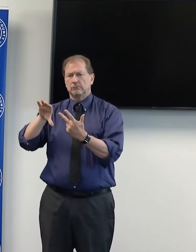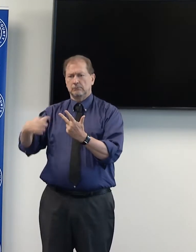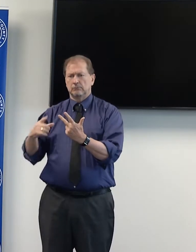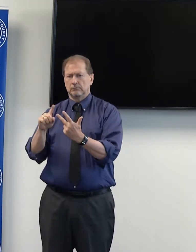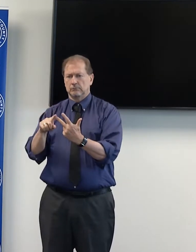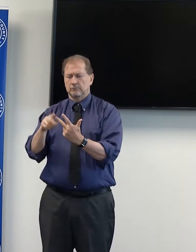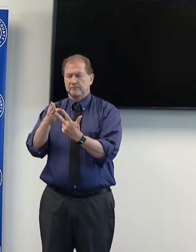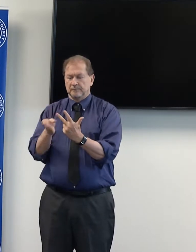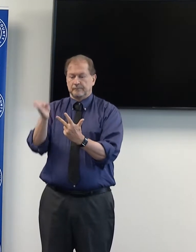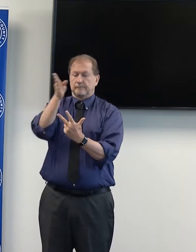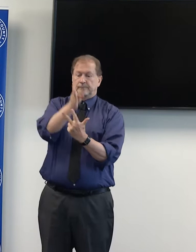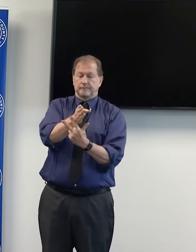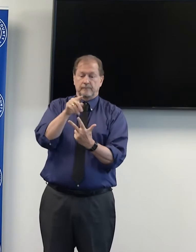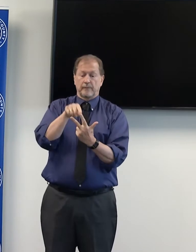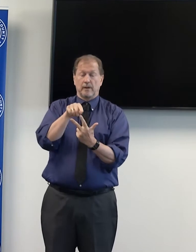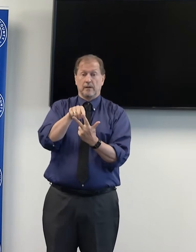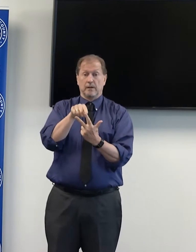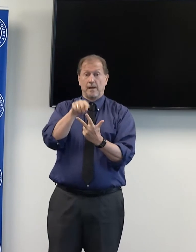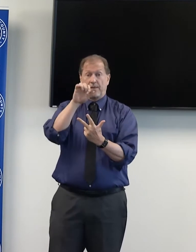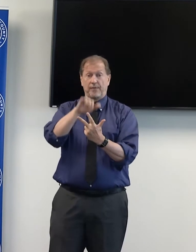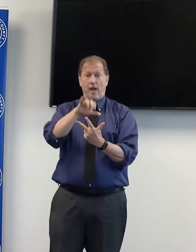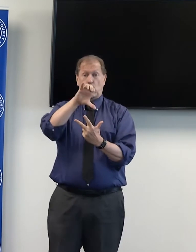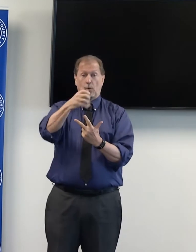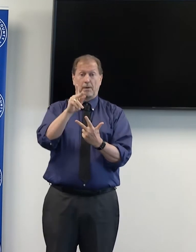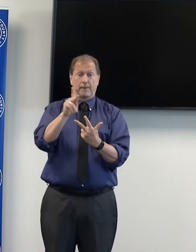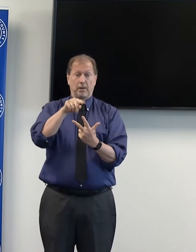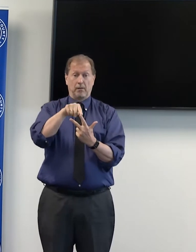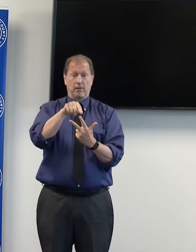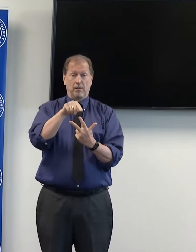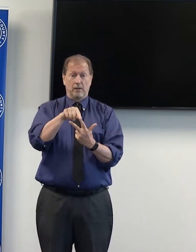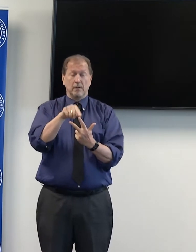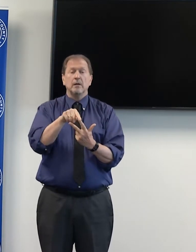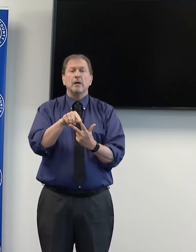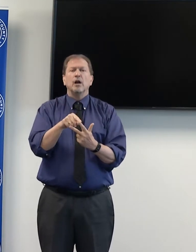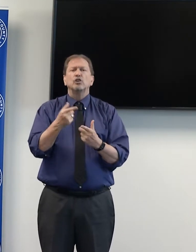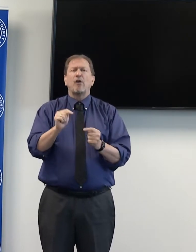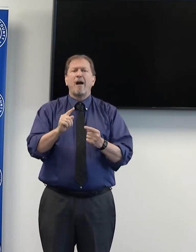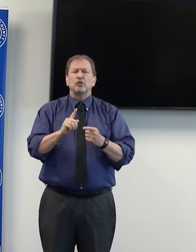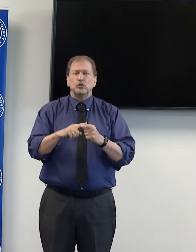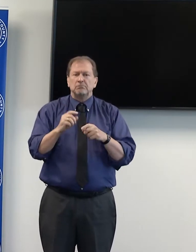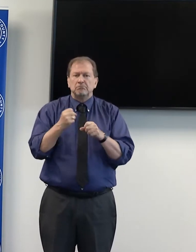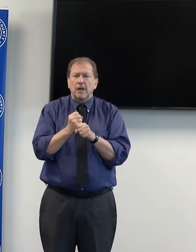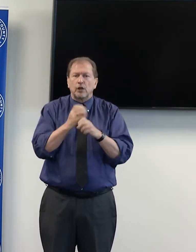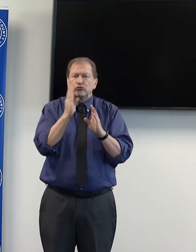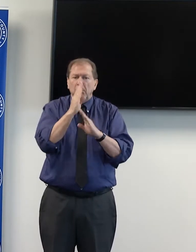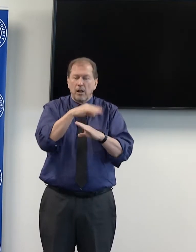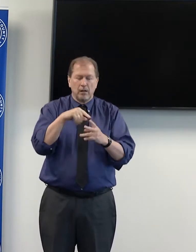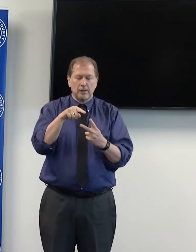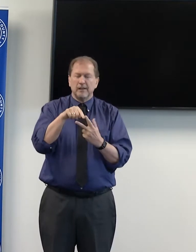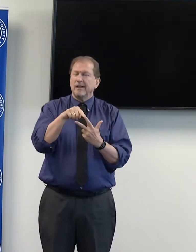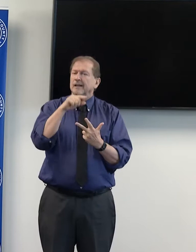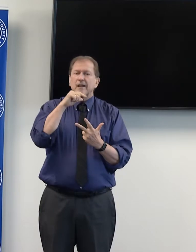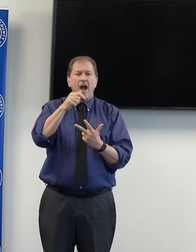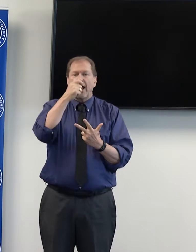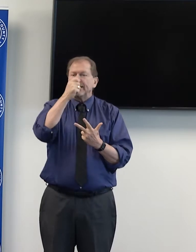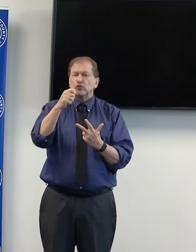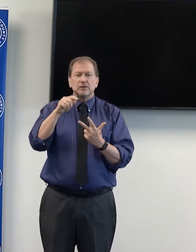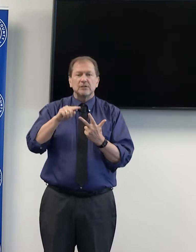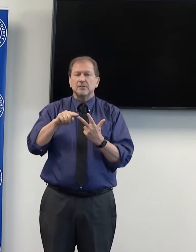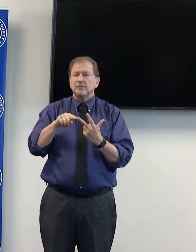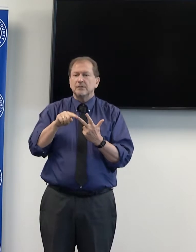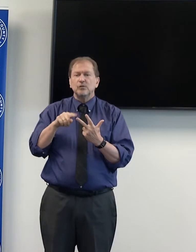They're agitators whose purpose is not so much to call out the injustice as it is to create